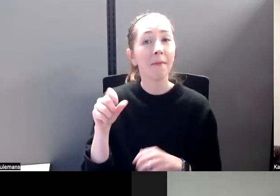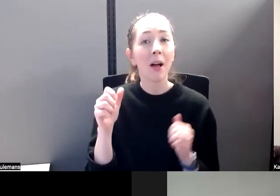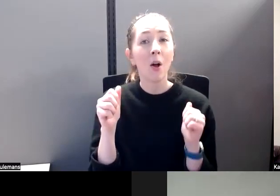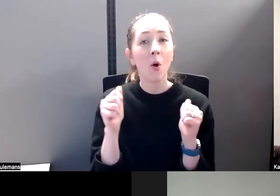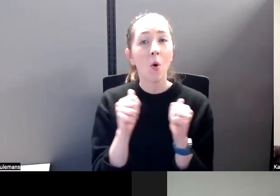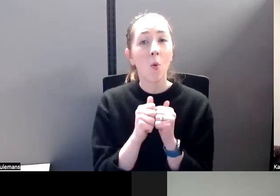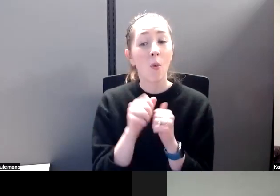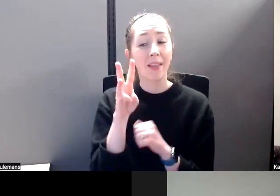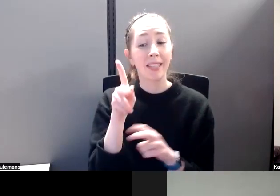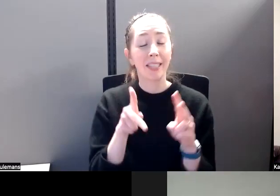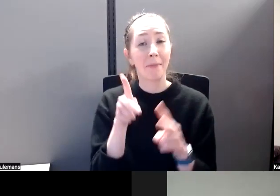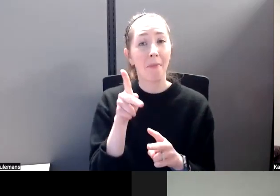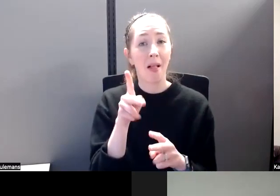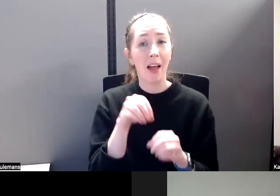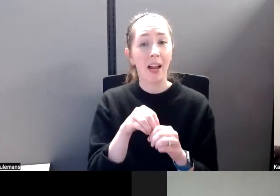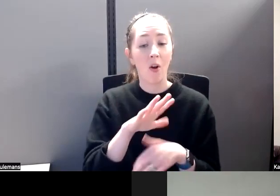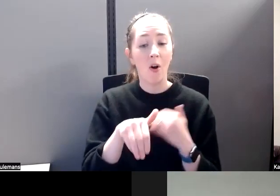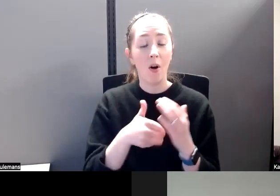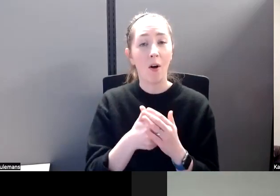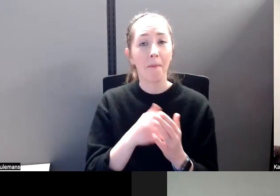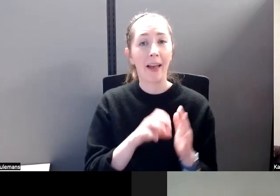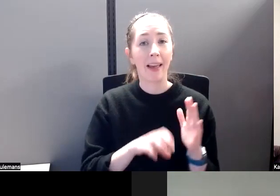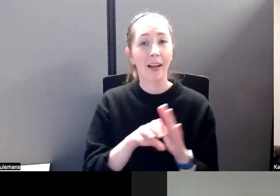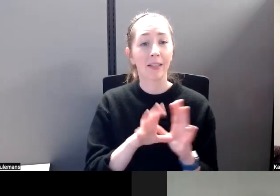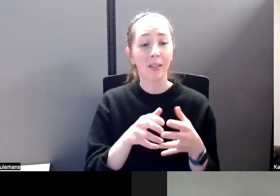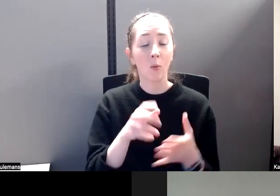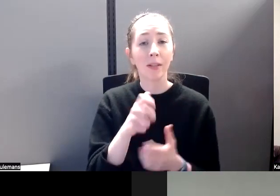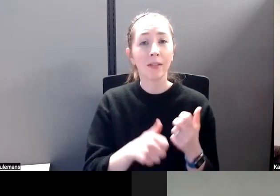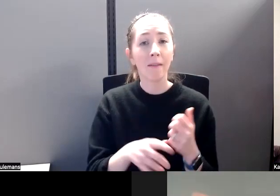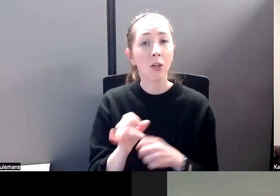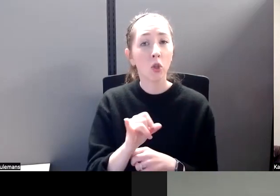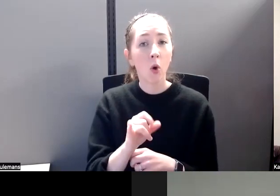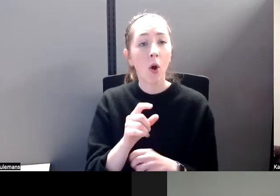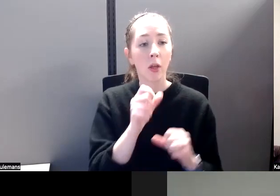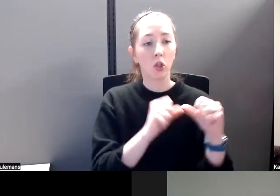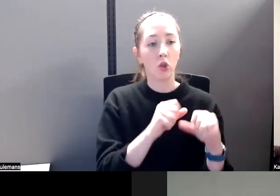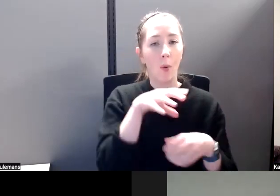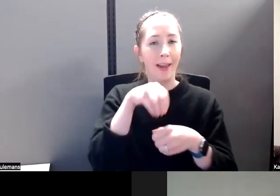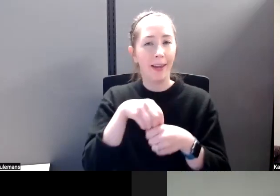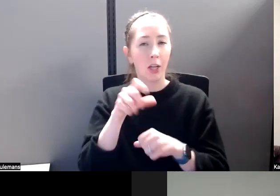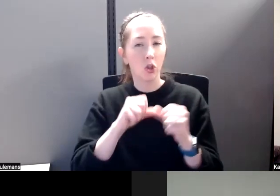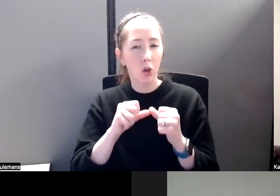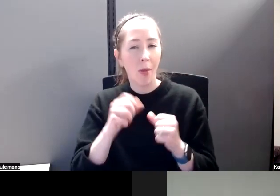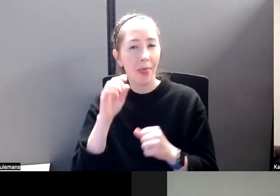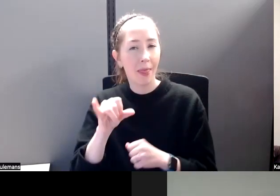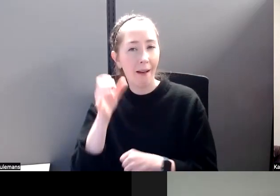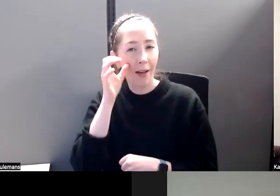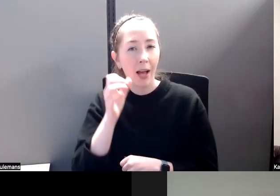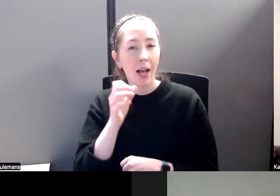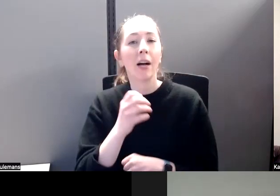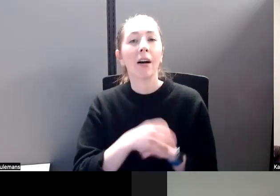like six people in him and all of my cast. And what was tough about this one is that there's a show in a show, right? And I talked about this with Kat this